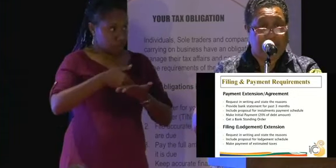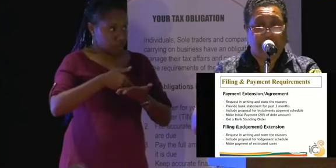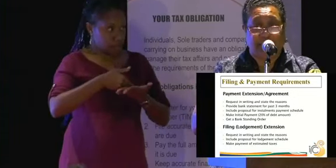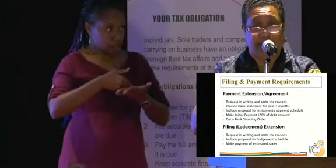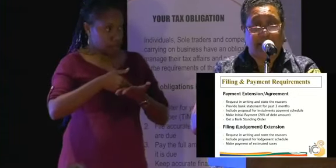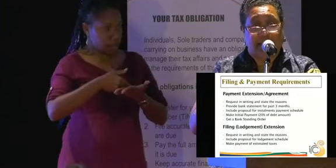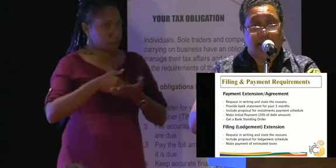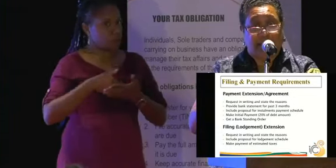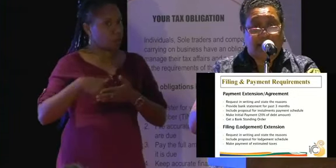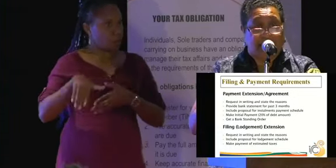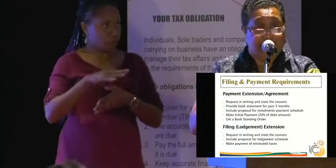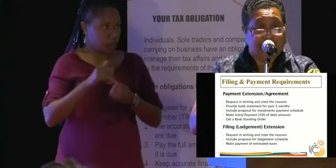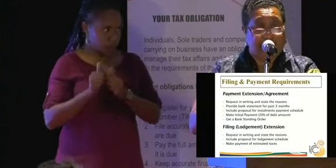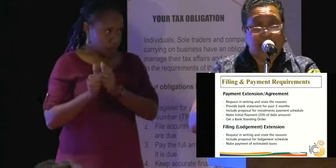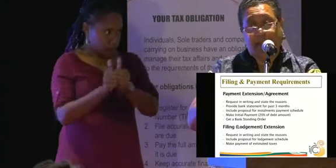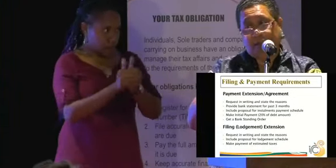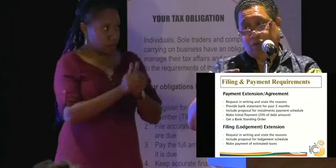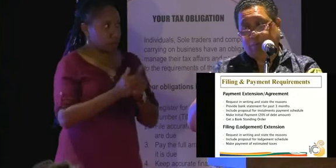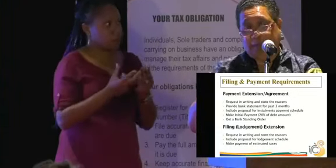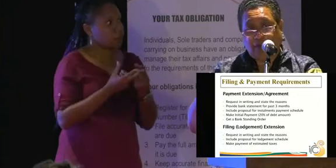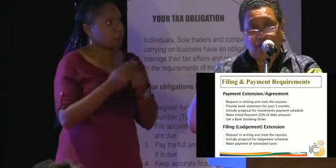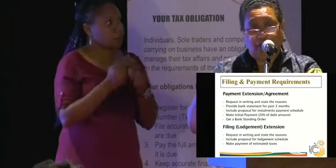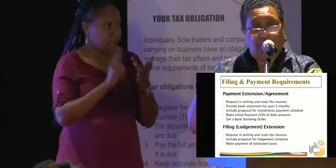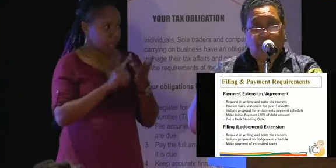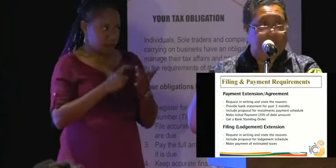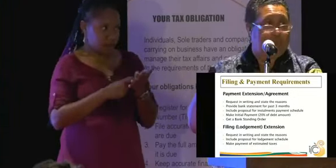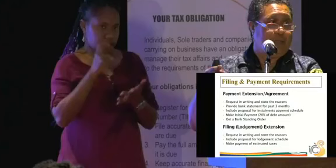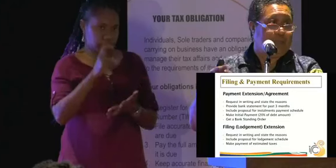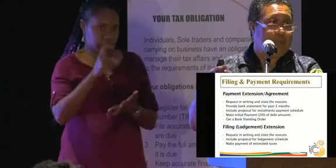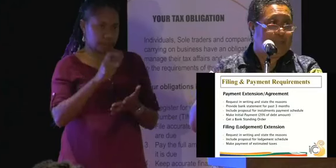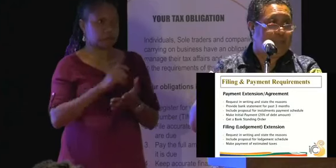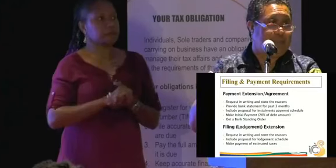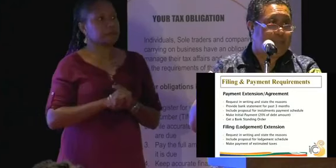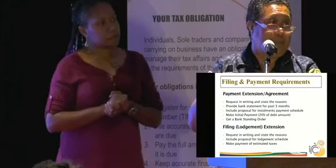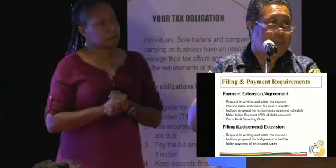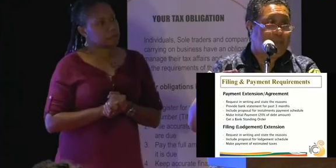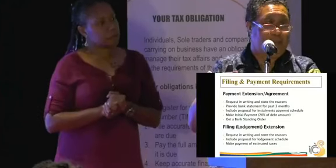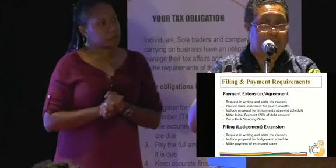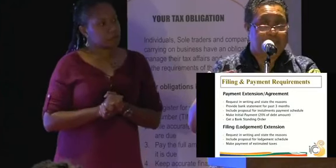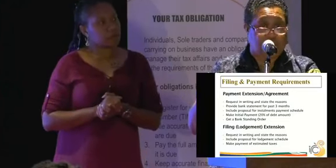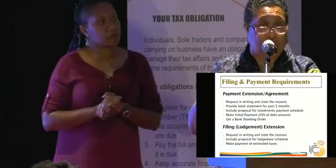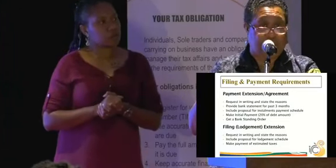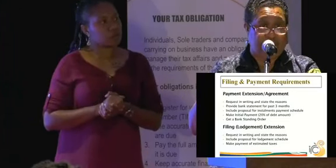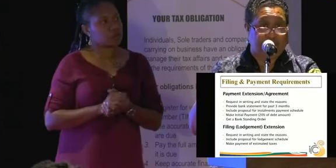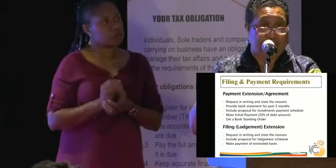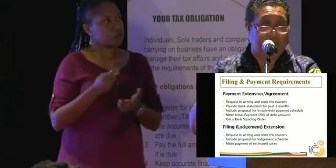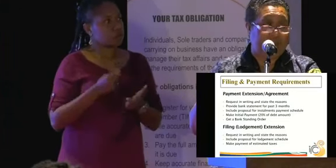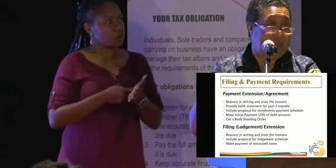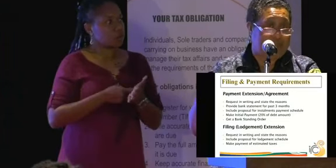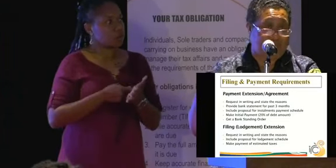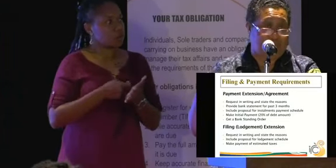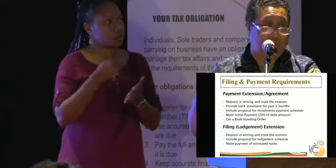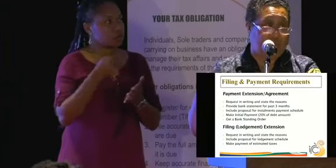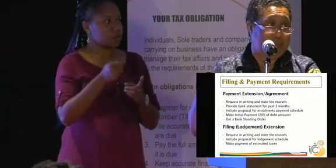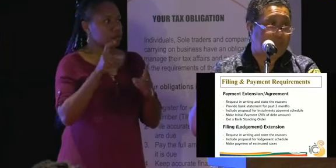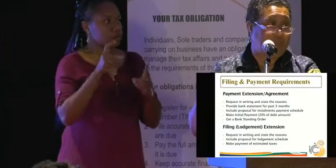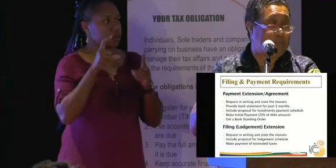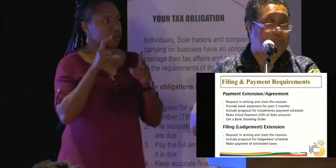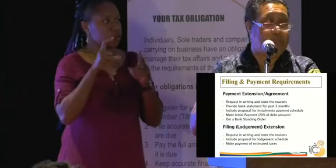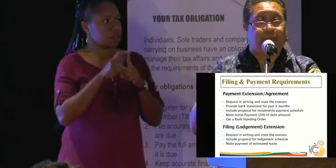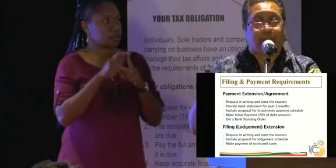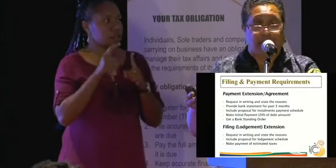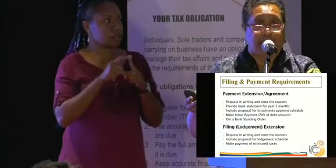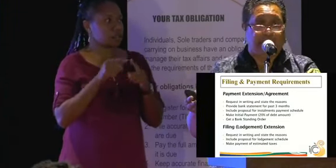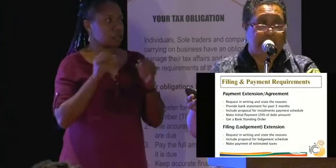an agreement with IRC to pay your debts in installments, monthly installments